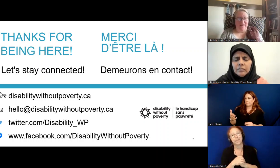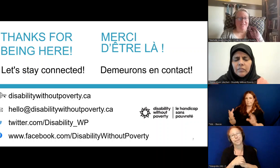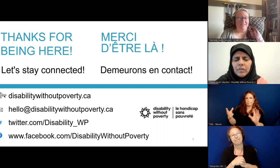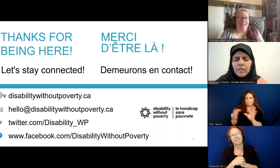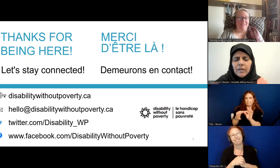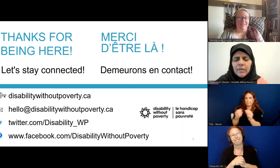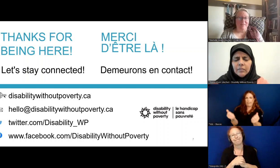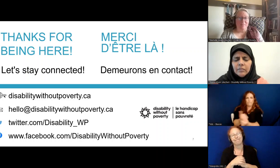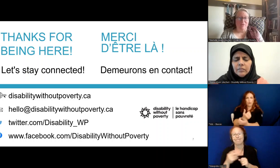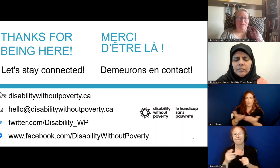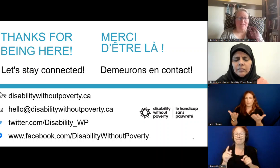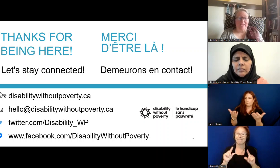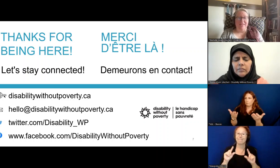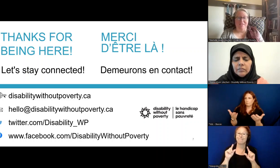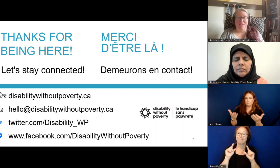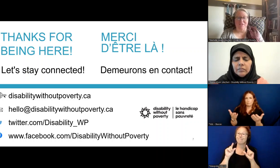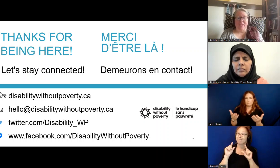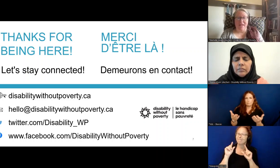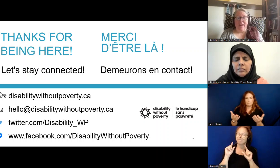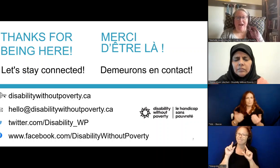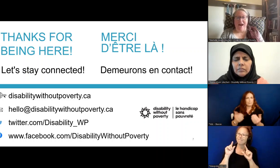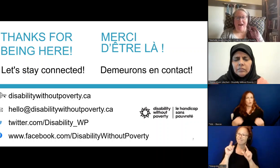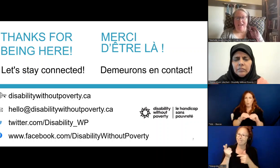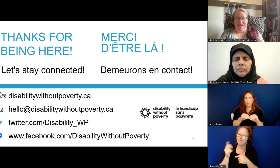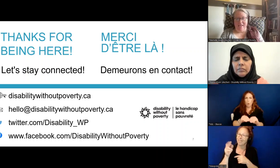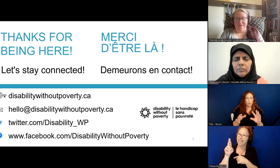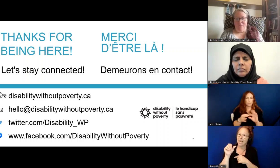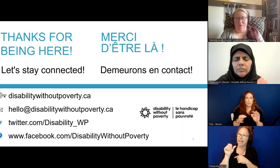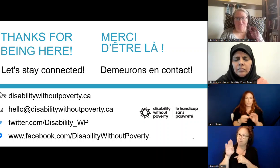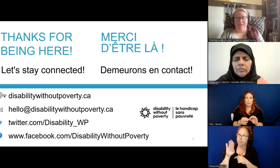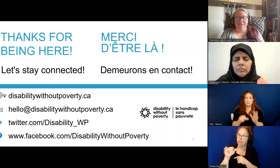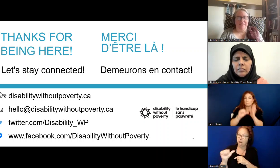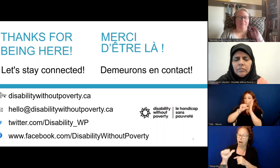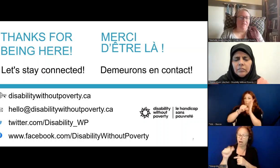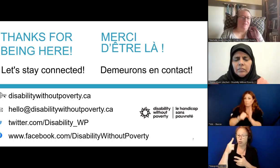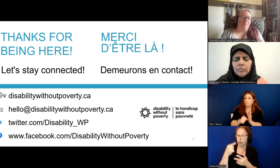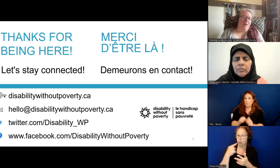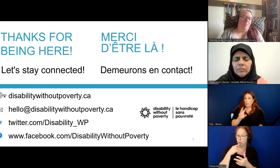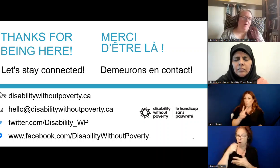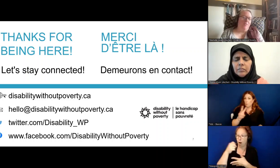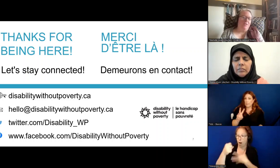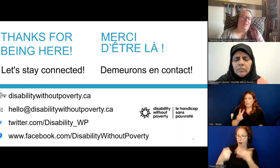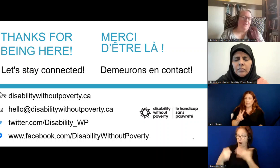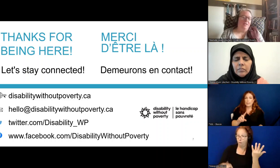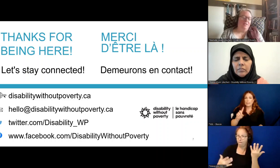final slides. There's nothing more to say than to just highlight our website,